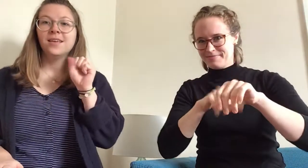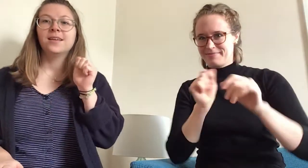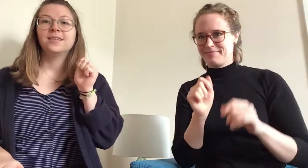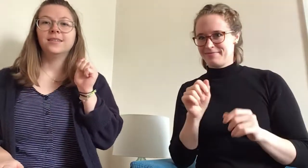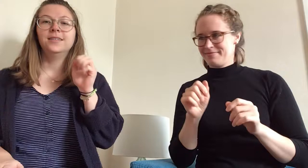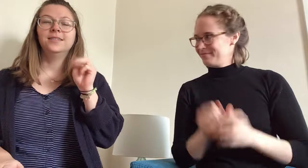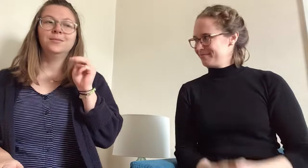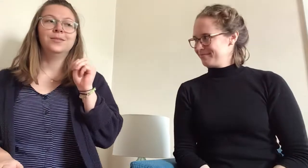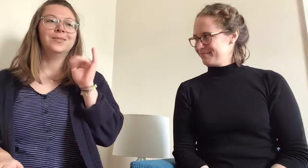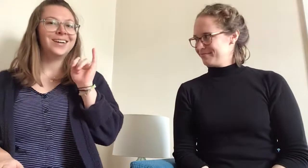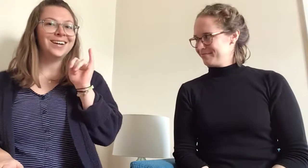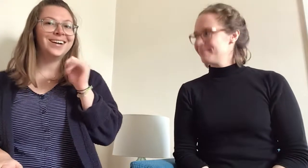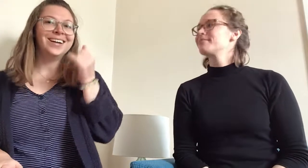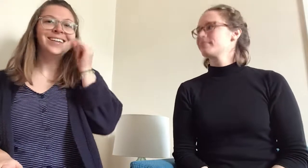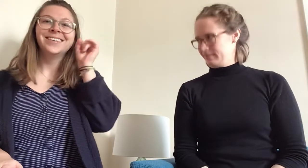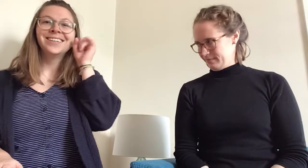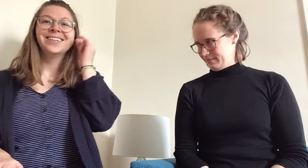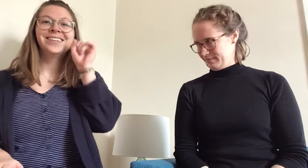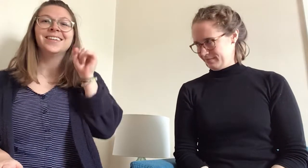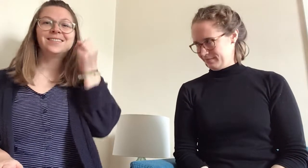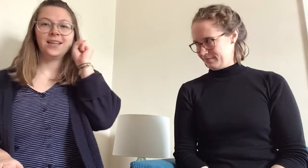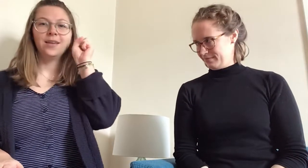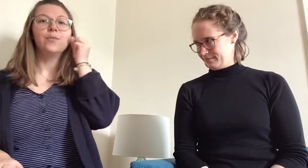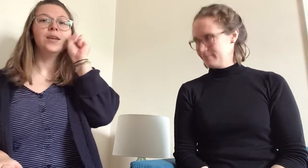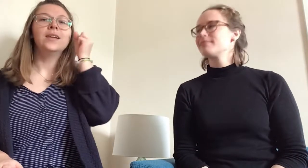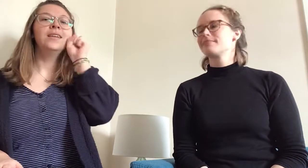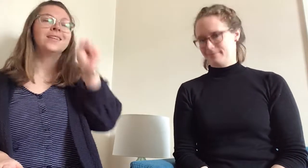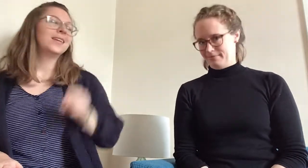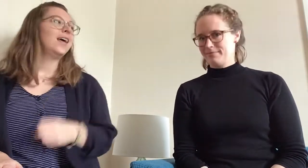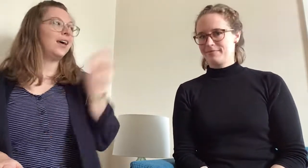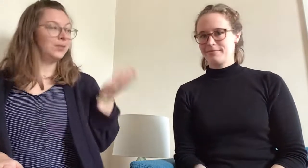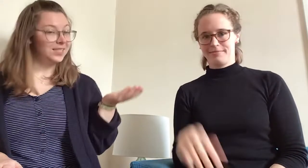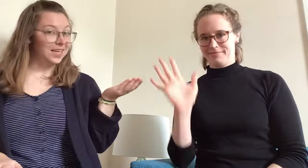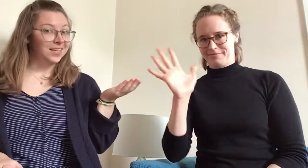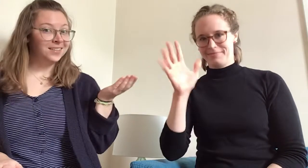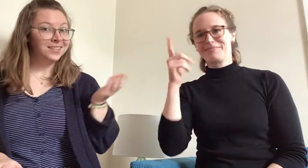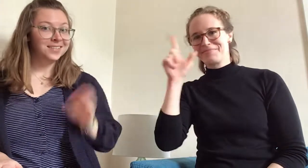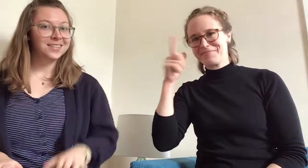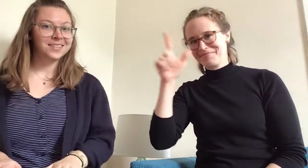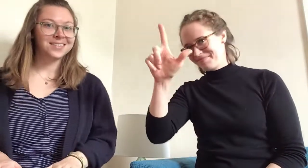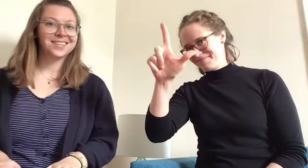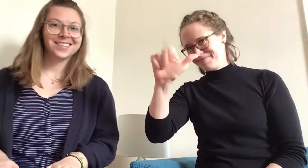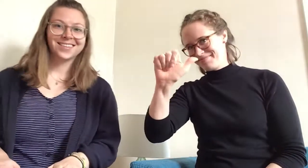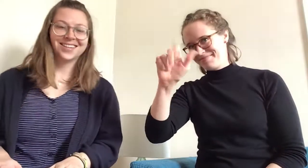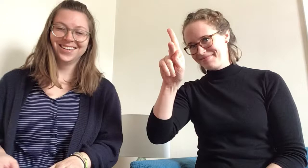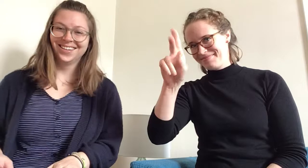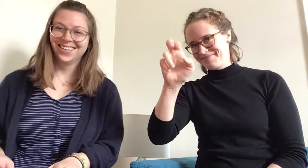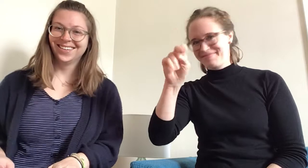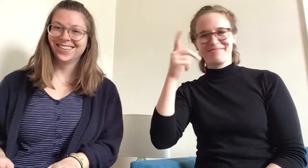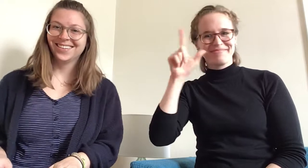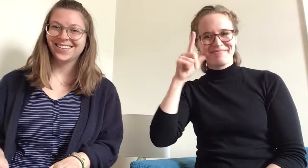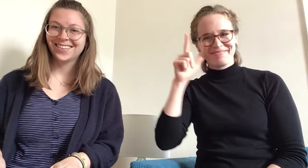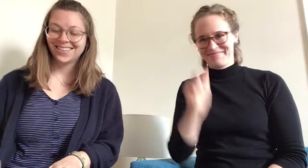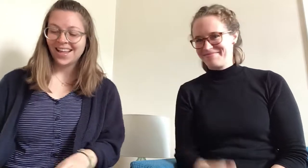Sammy, S-A-M-M-I, Sammy, and Miss Lakin.